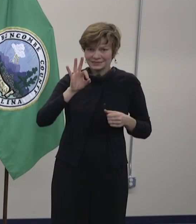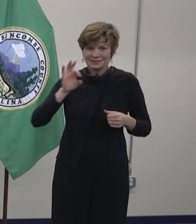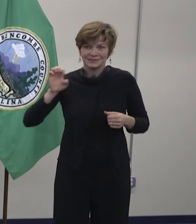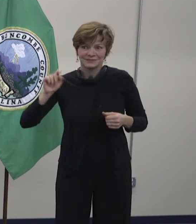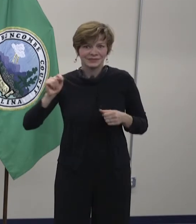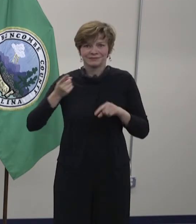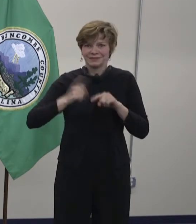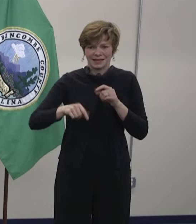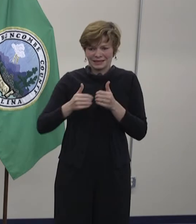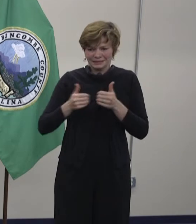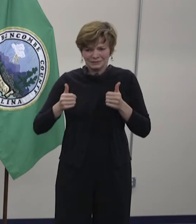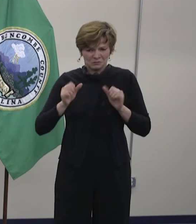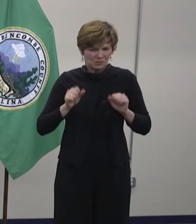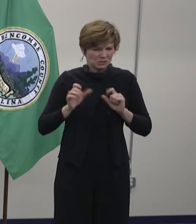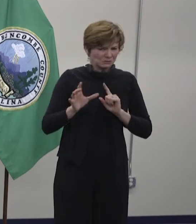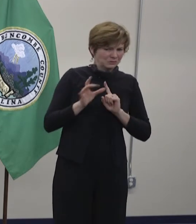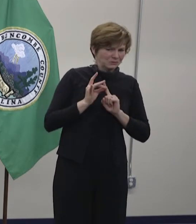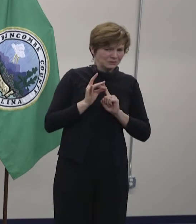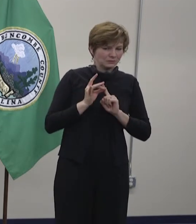we want you to get tested.